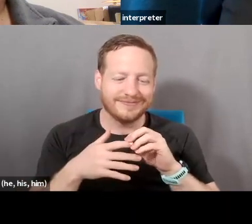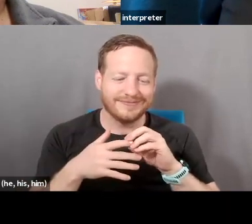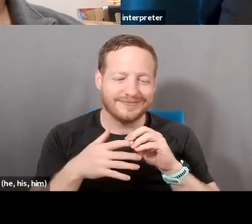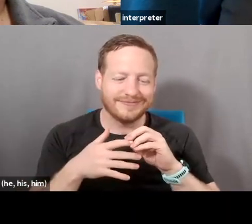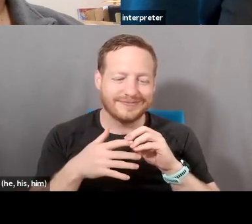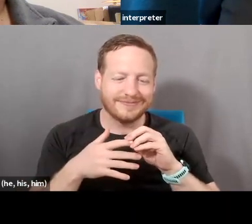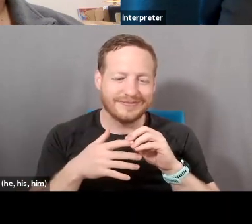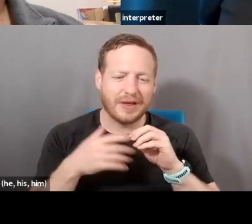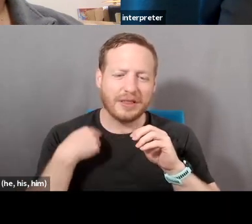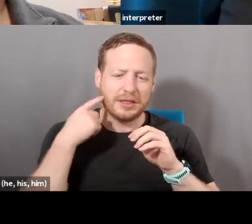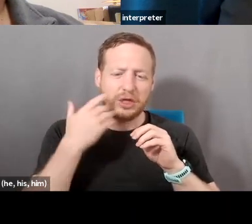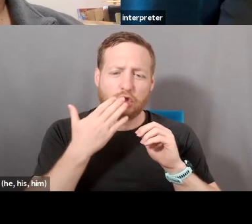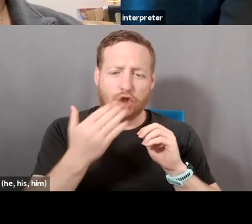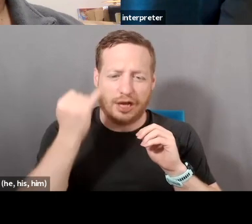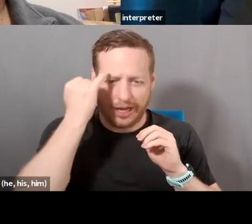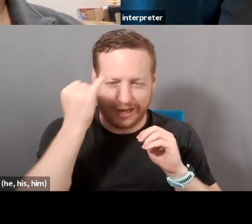I don't know.